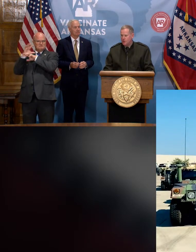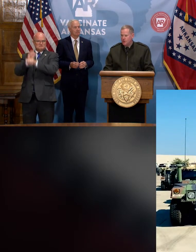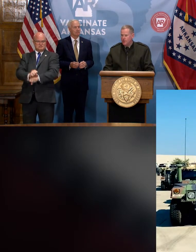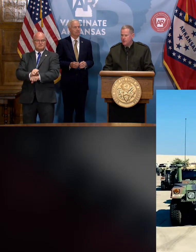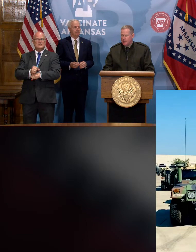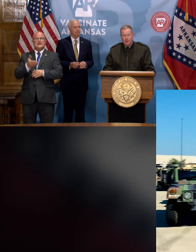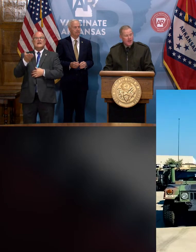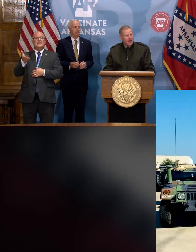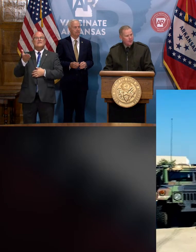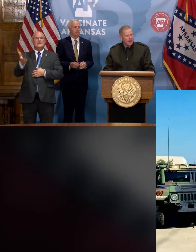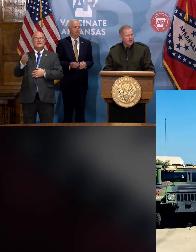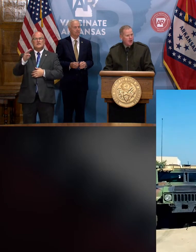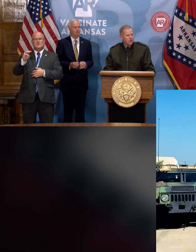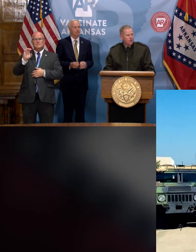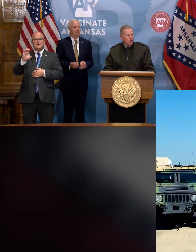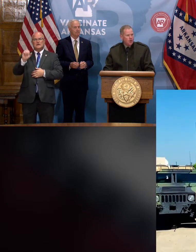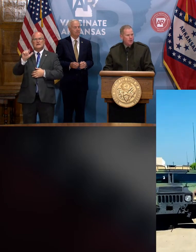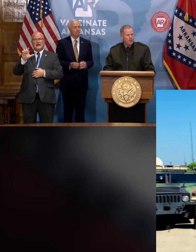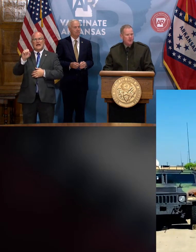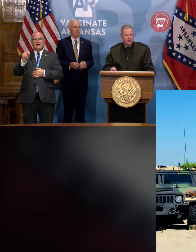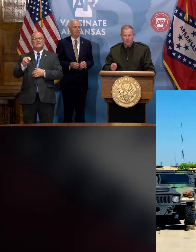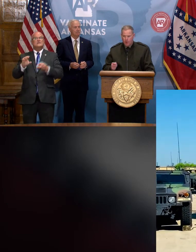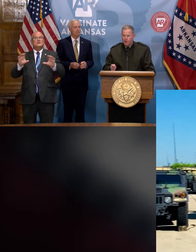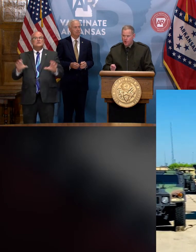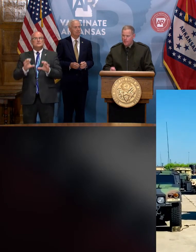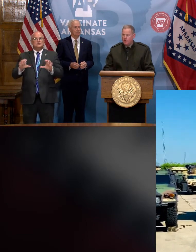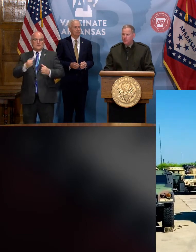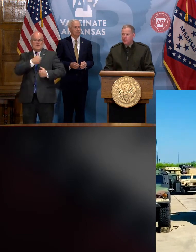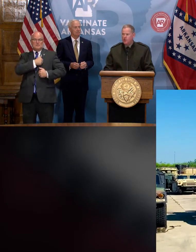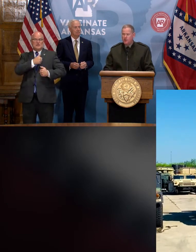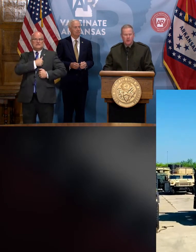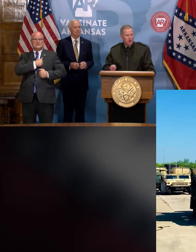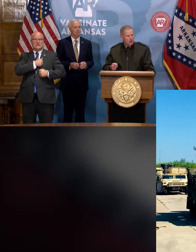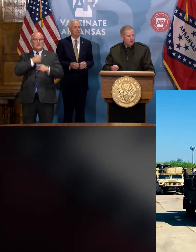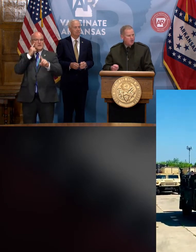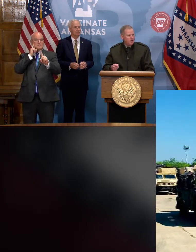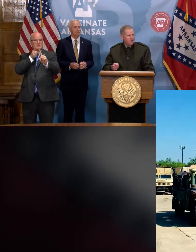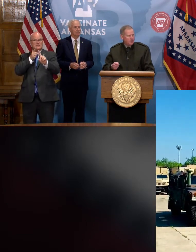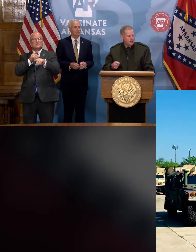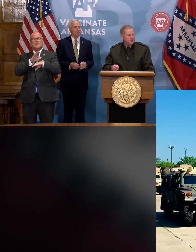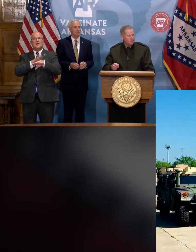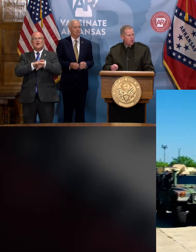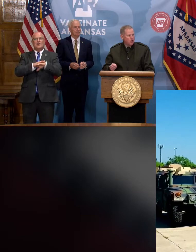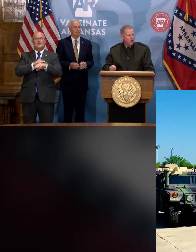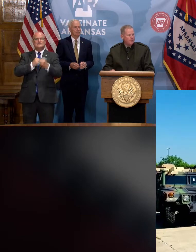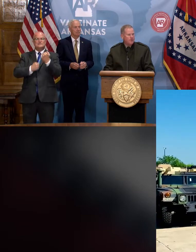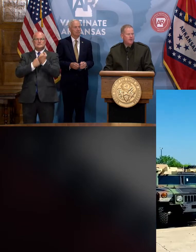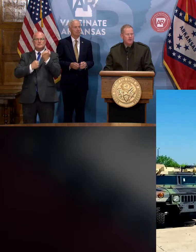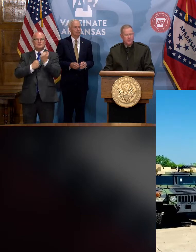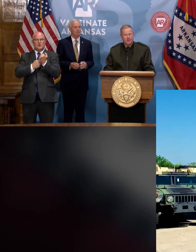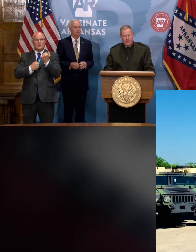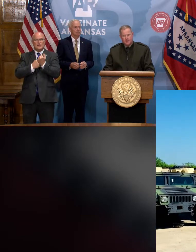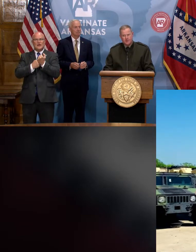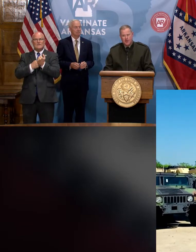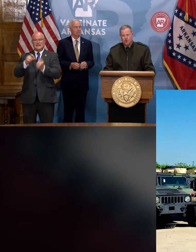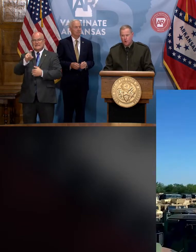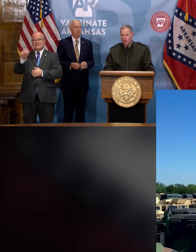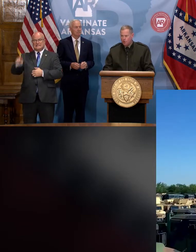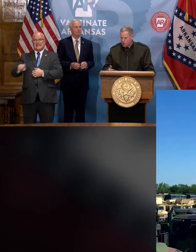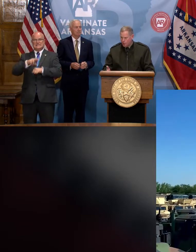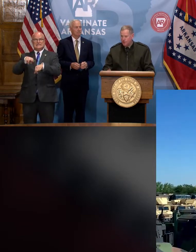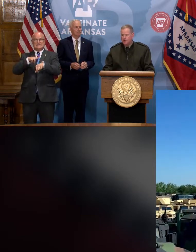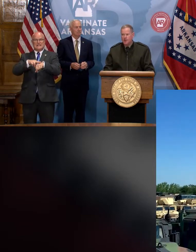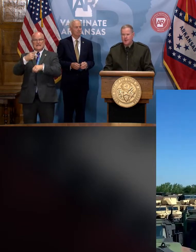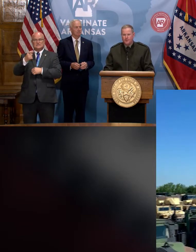at in McAllen right now doing their military mission in support of the Texas National